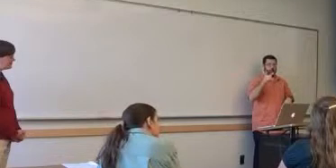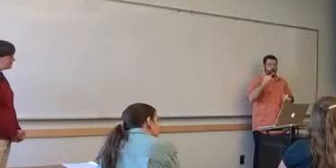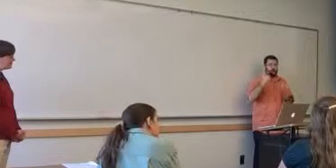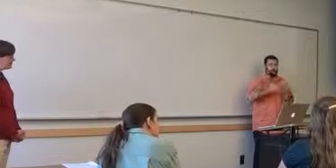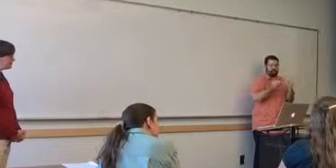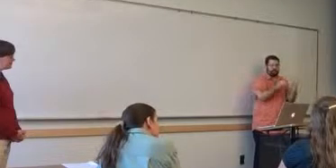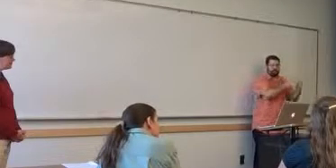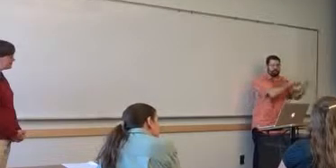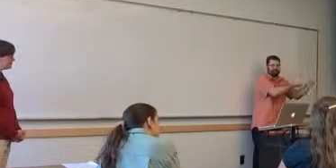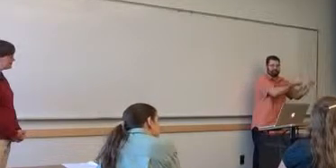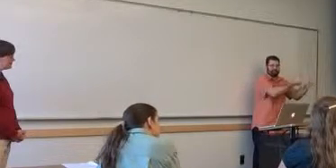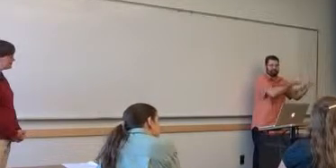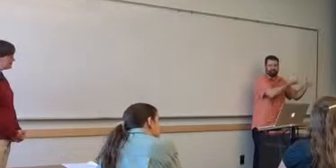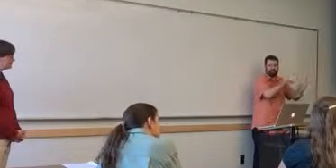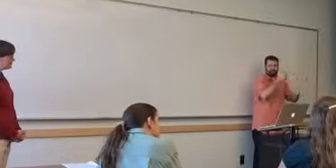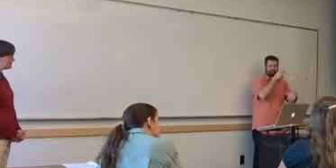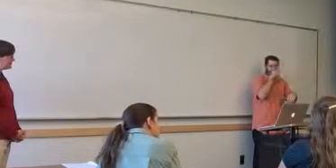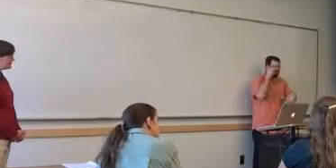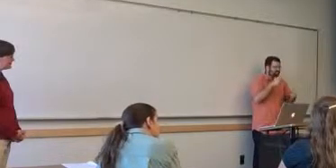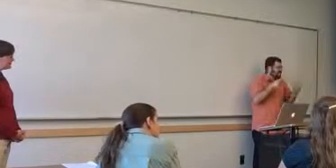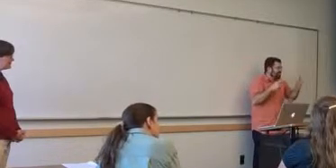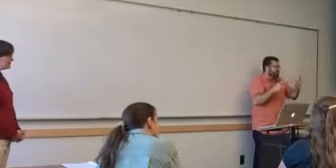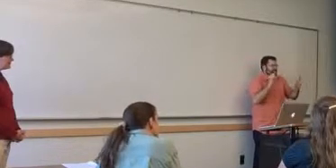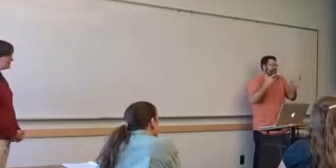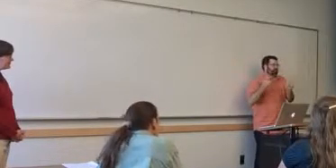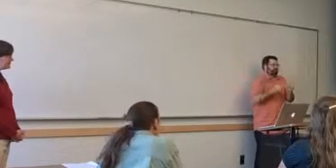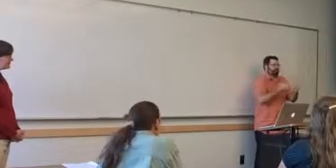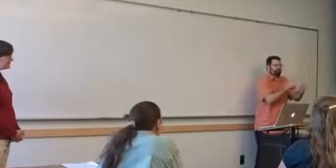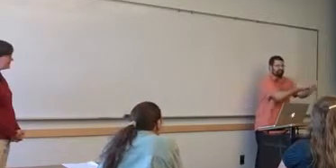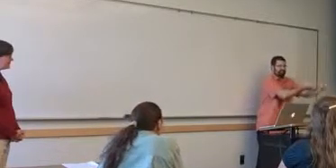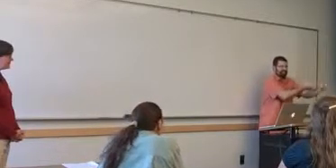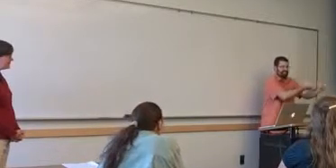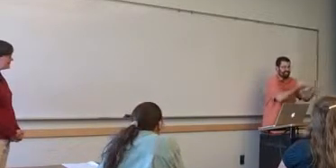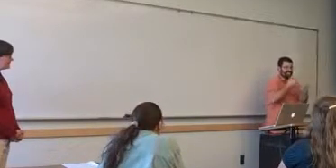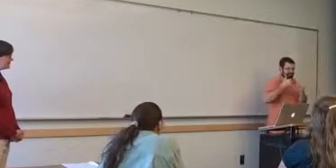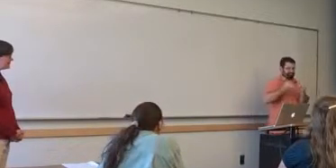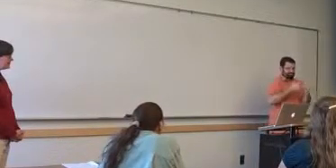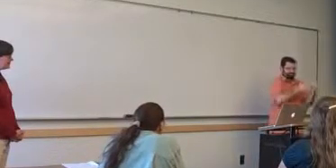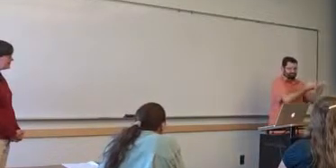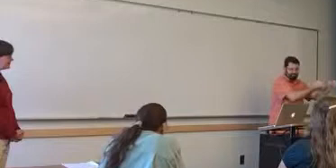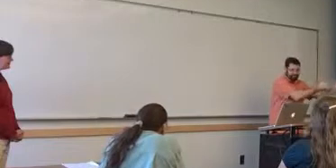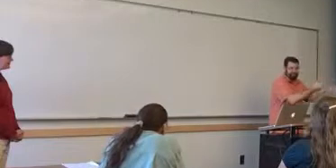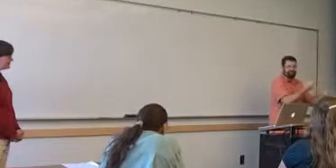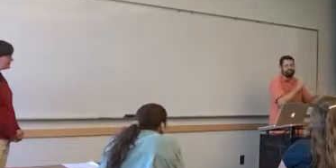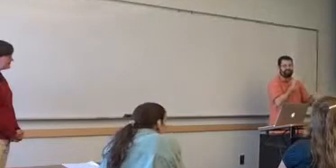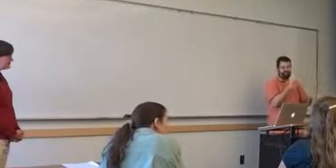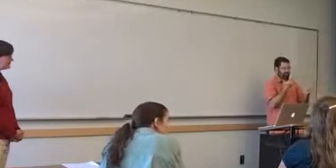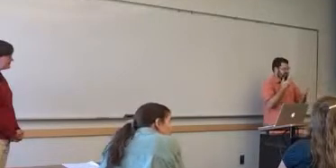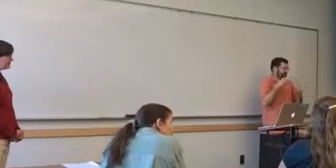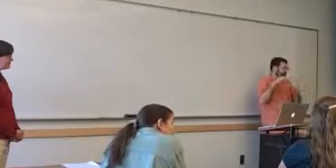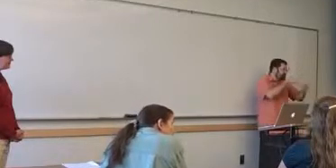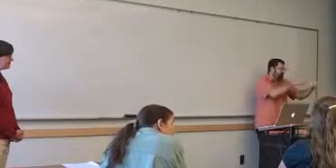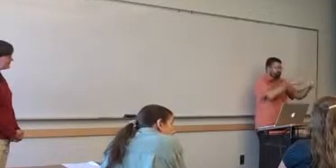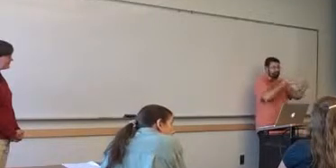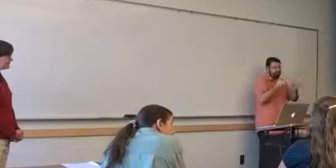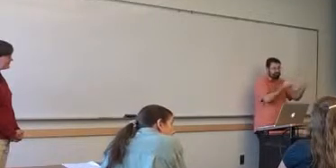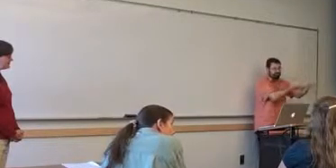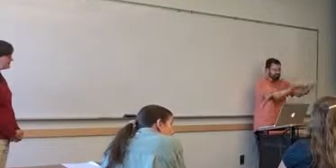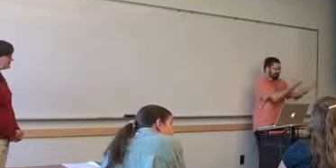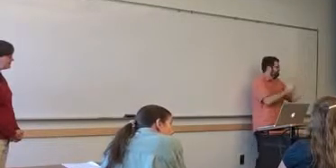The dog chases after the rubber, really, is what that means, right? So you can show that they're actually chasing behind someone. You know,